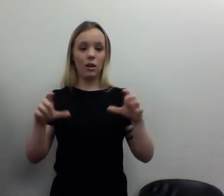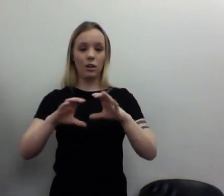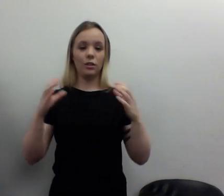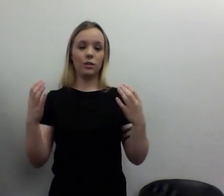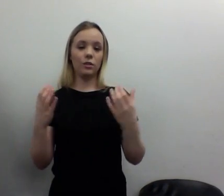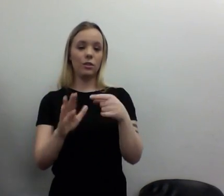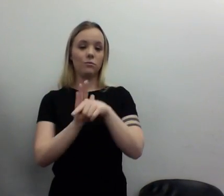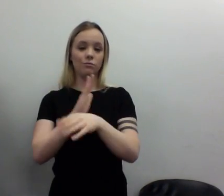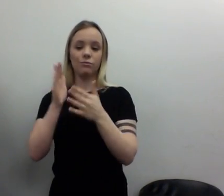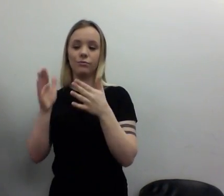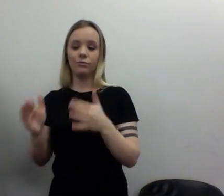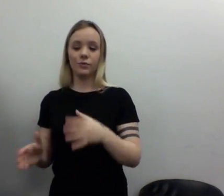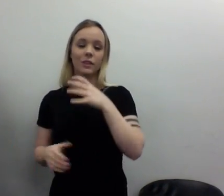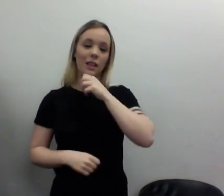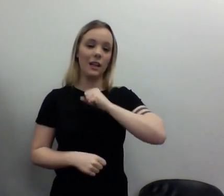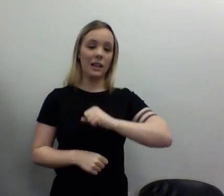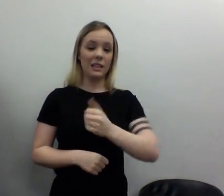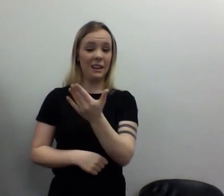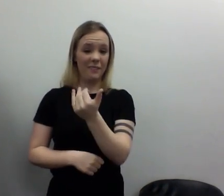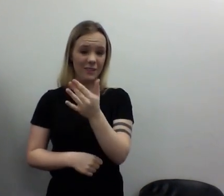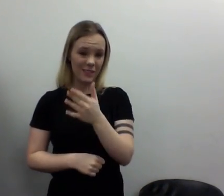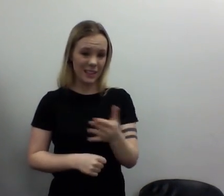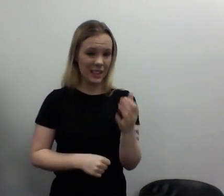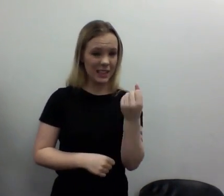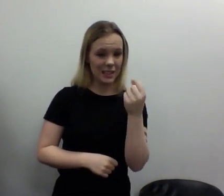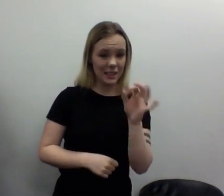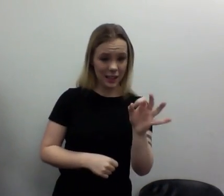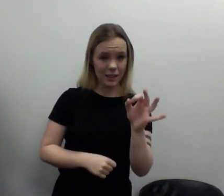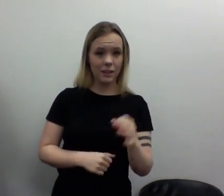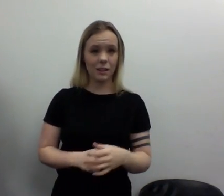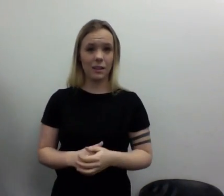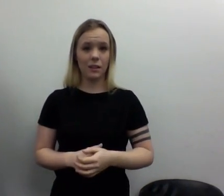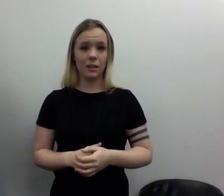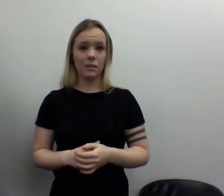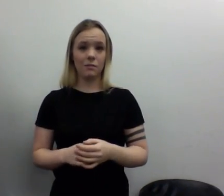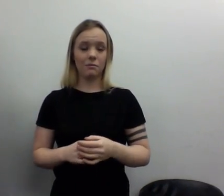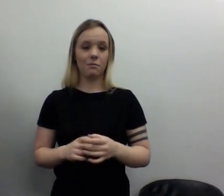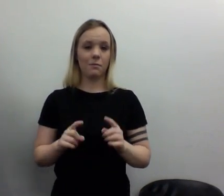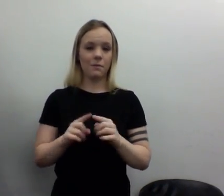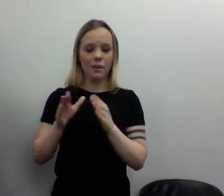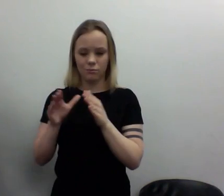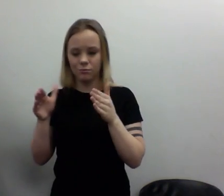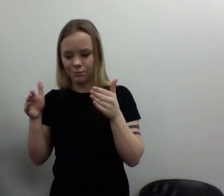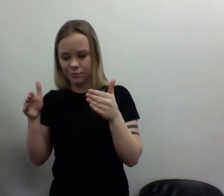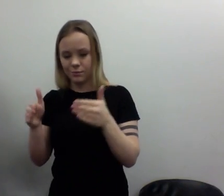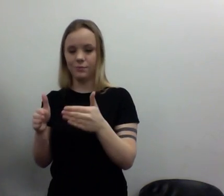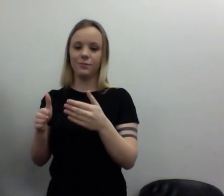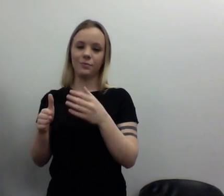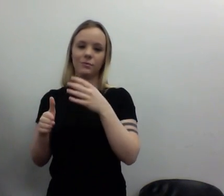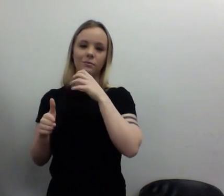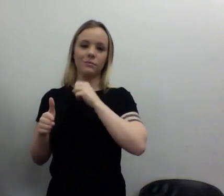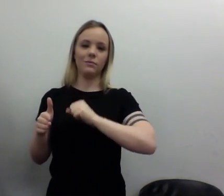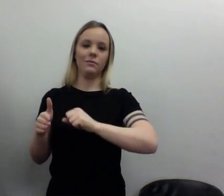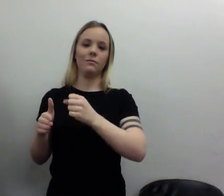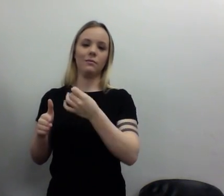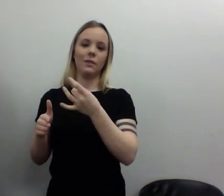is 15 to 19, with the concentration in the 18 and 19-year-olds. A third change,